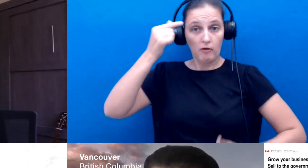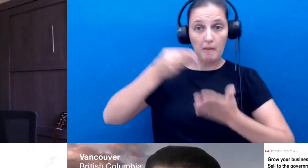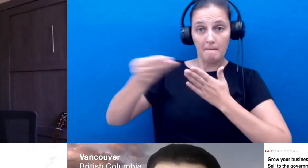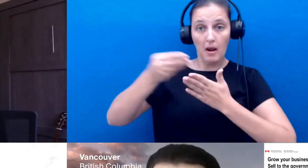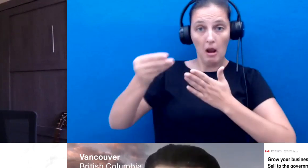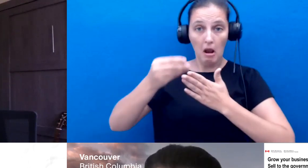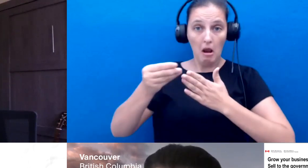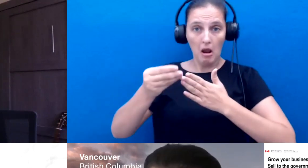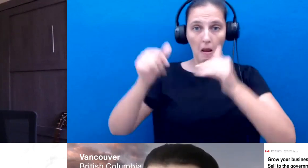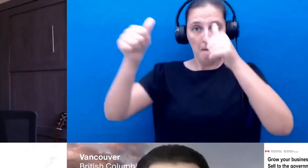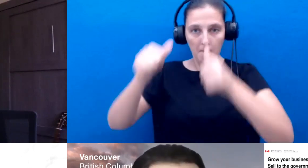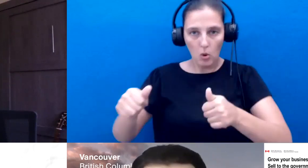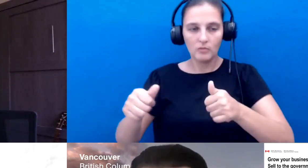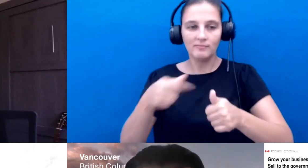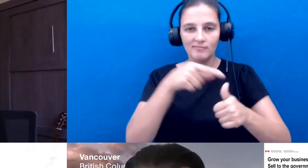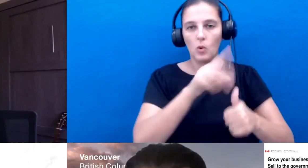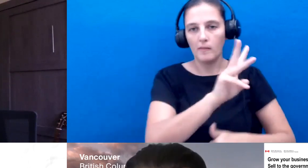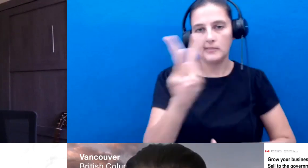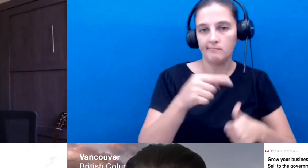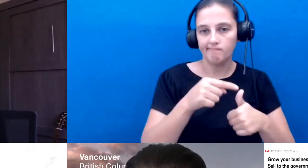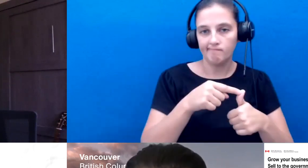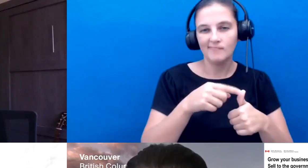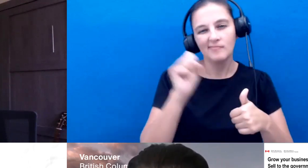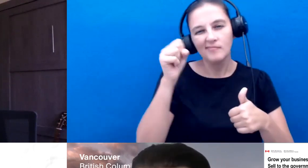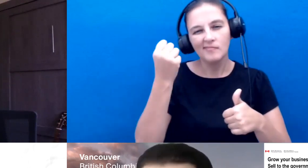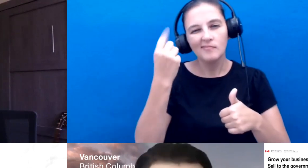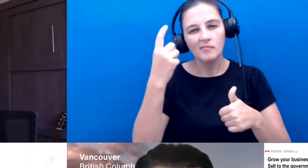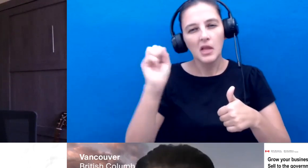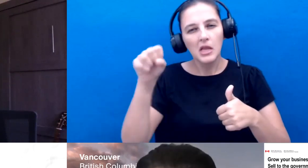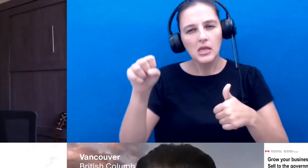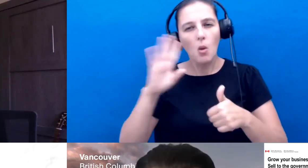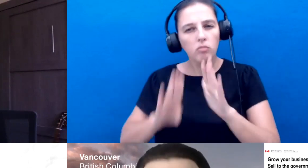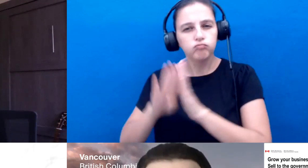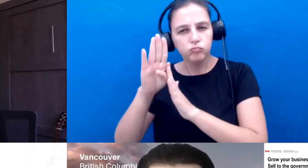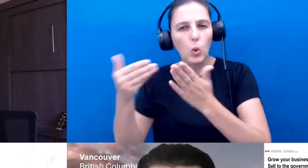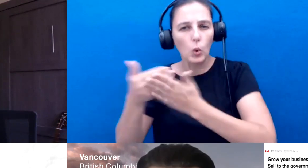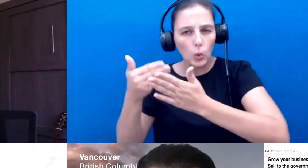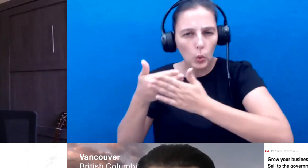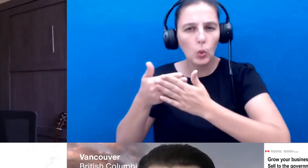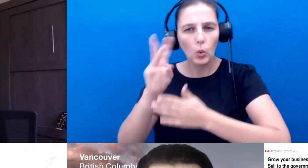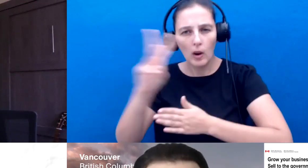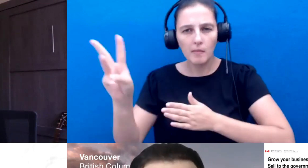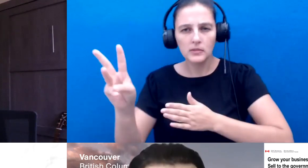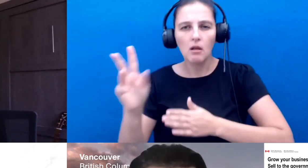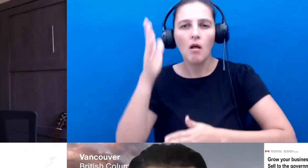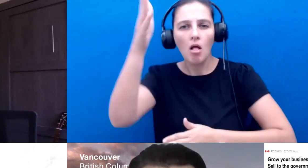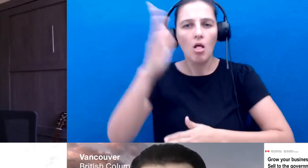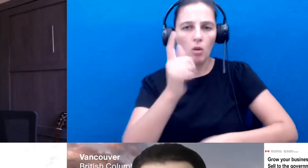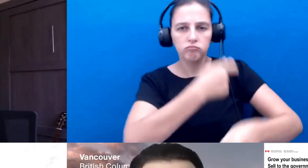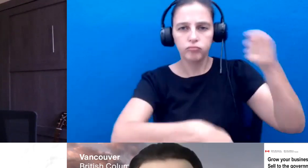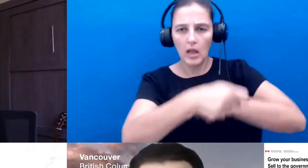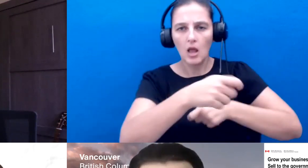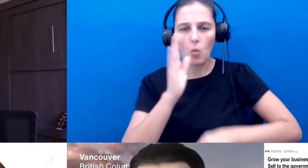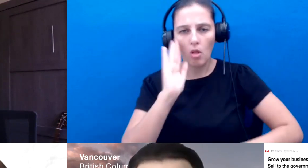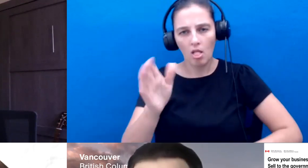tenders must be posted. Yes, we've got our new site that's coming out. Yes, Canada Buys is going to replace it, but